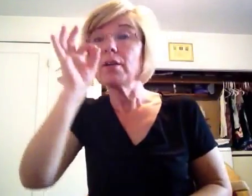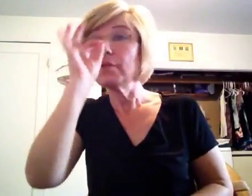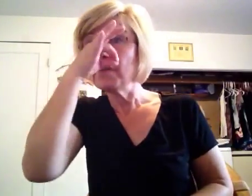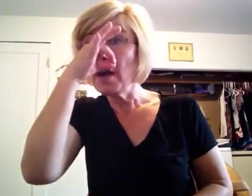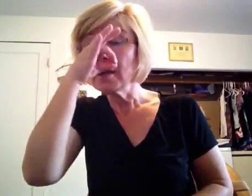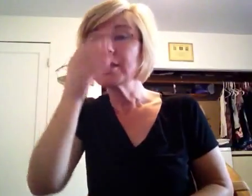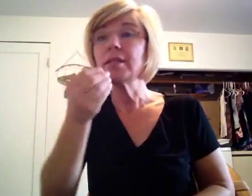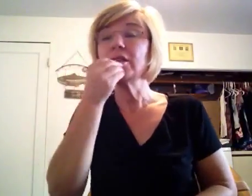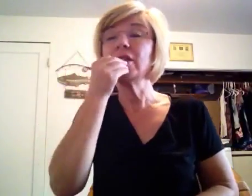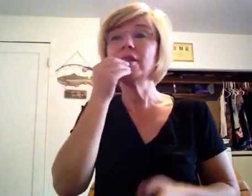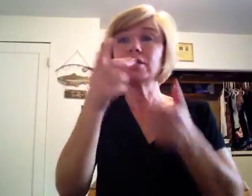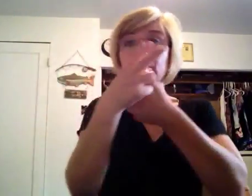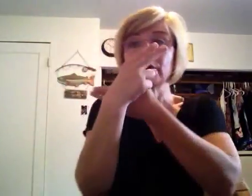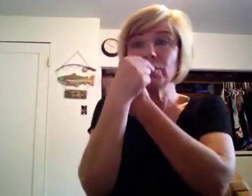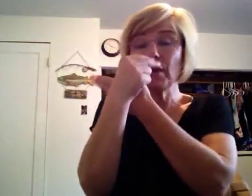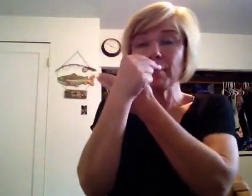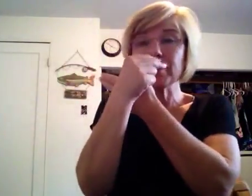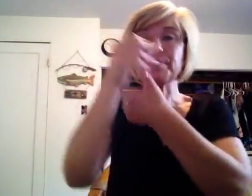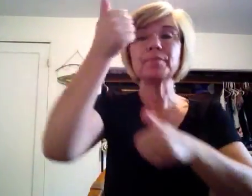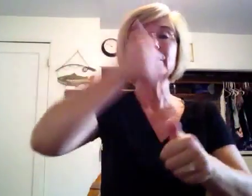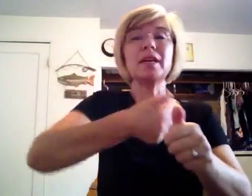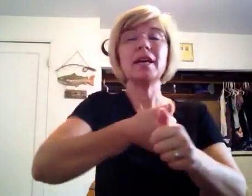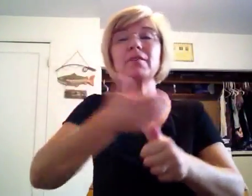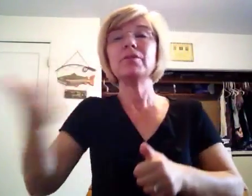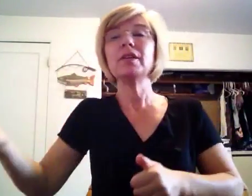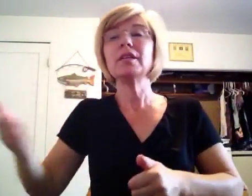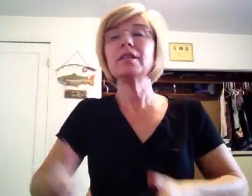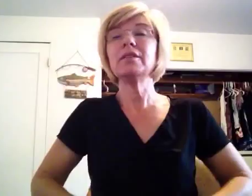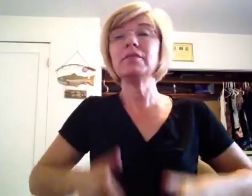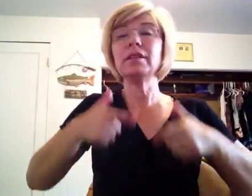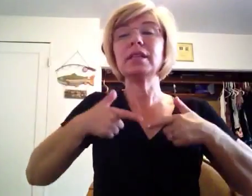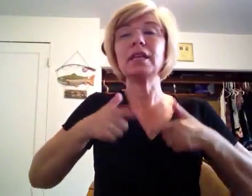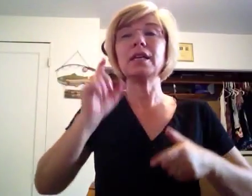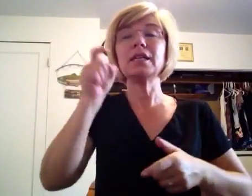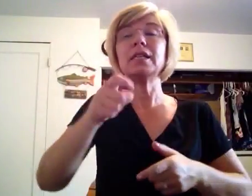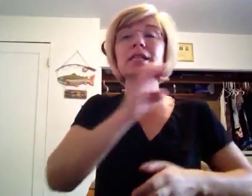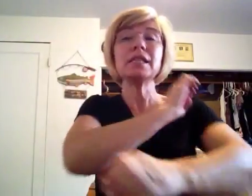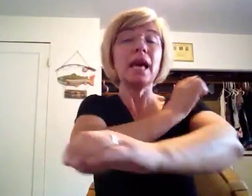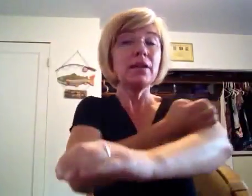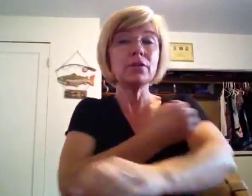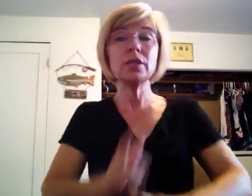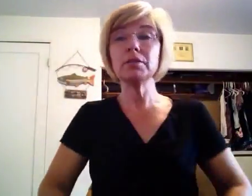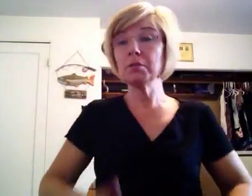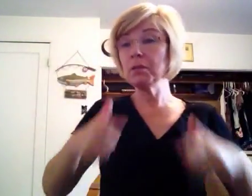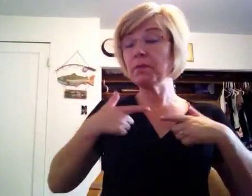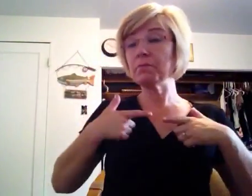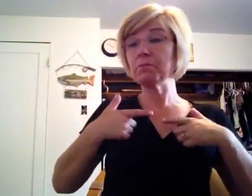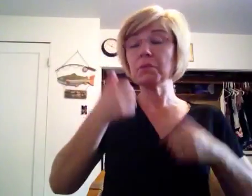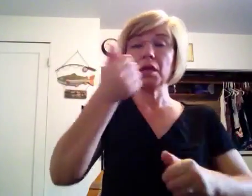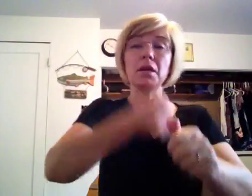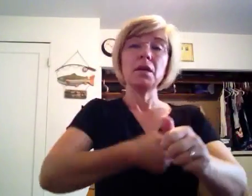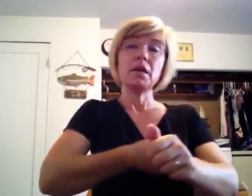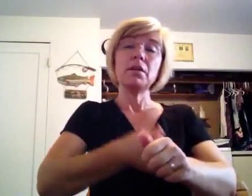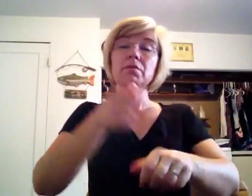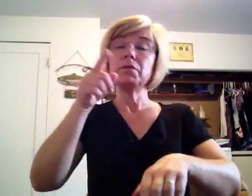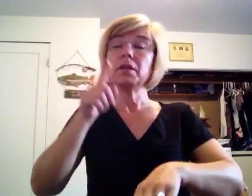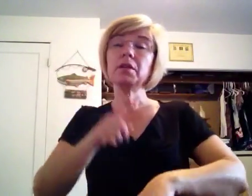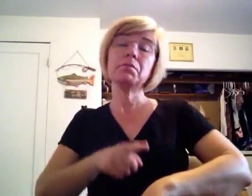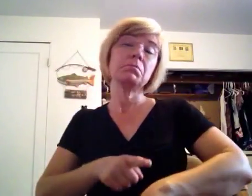Every living thing needs energy in order to live. Every time animals do something, like run or jump, they use energy to